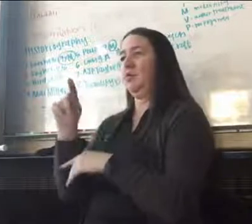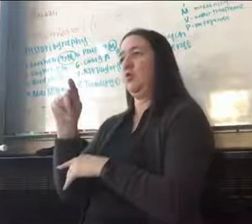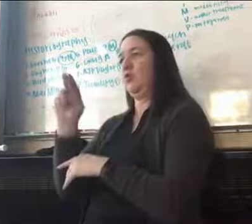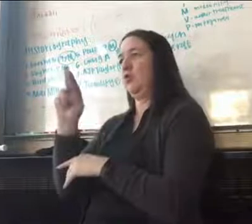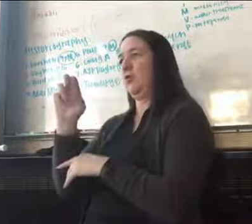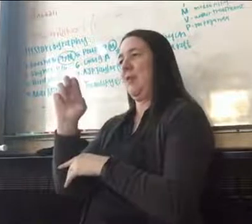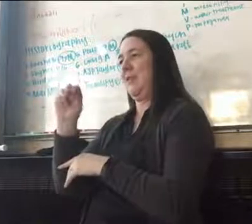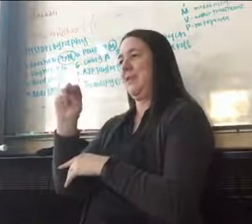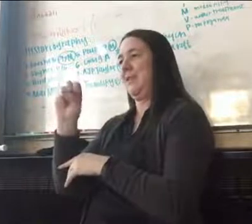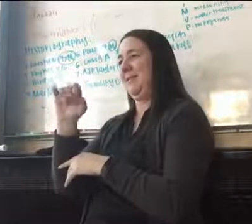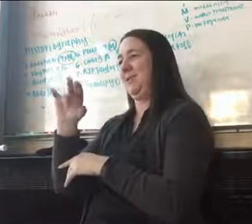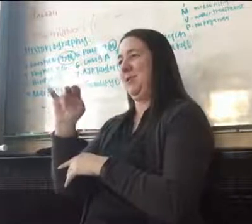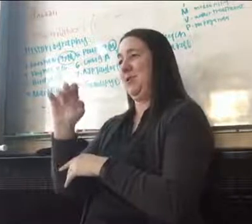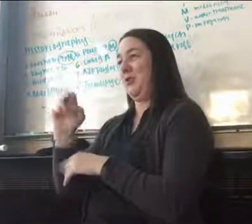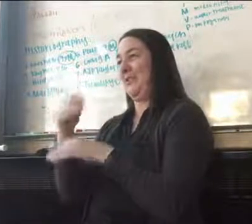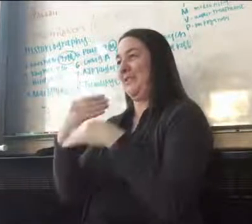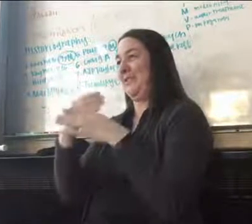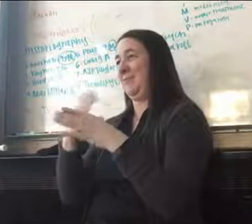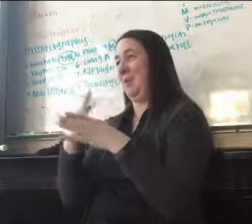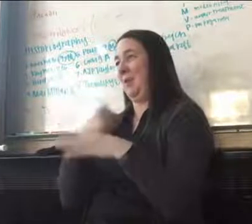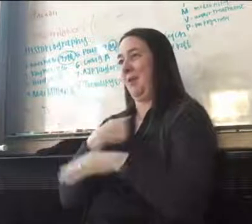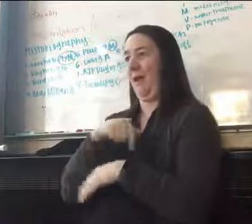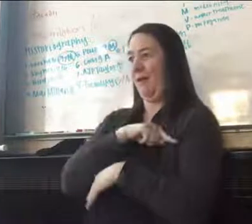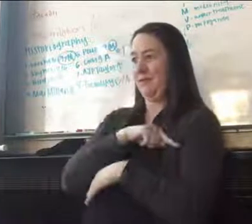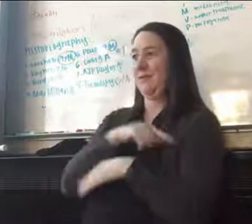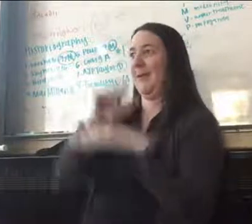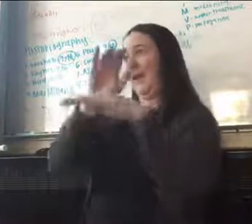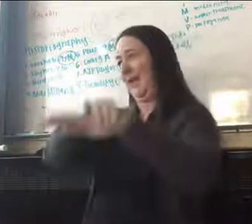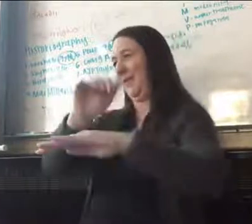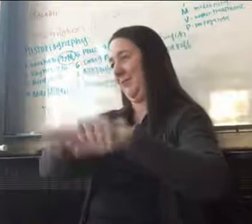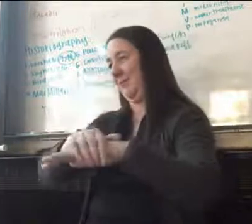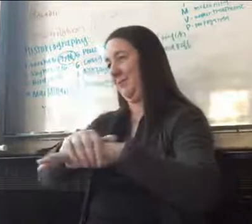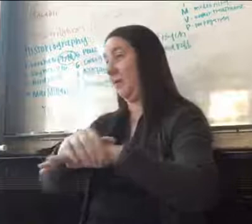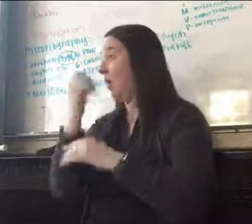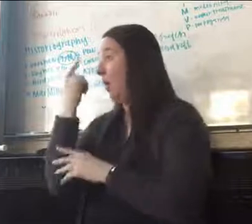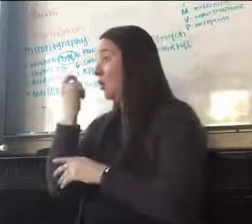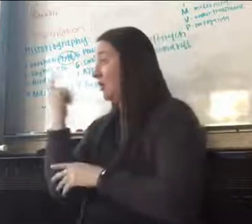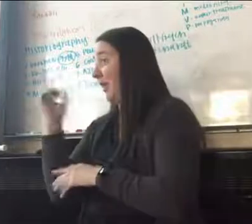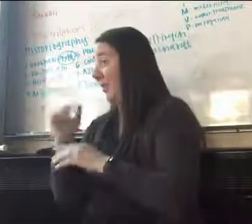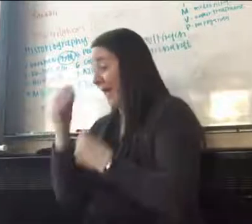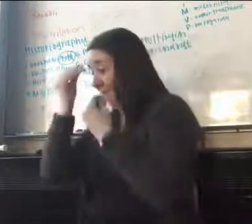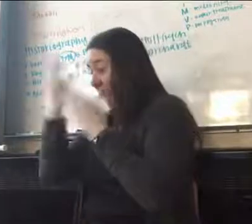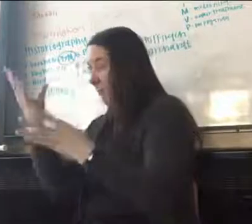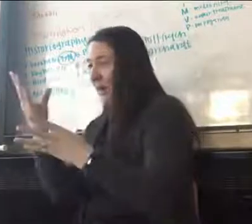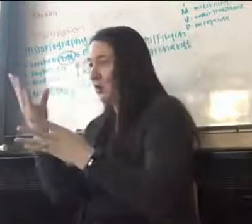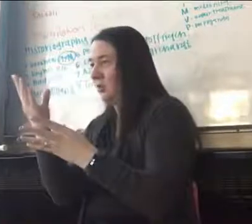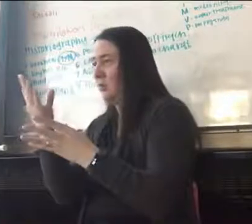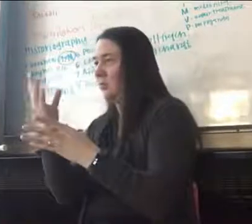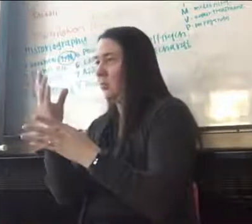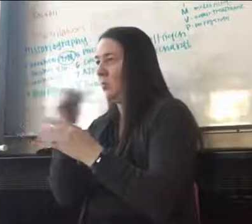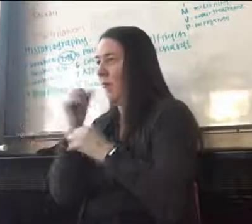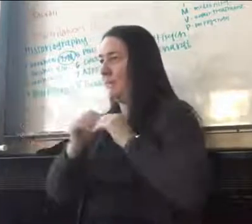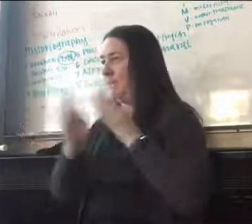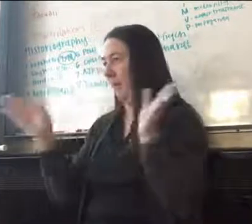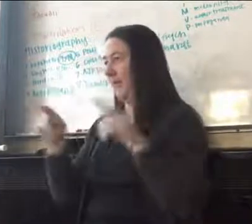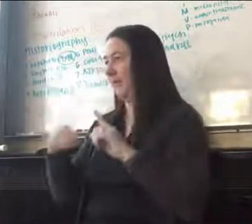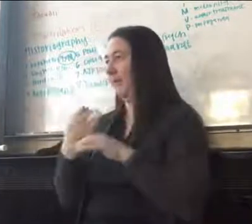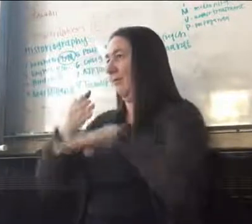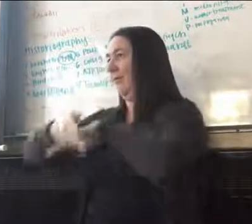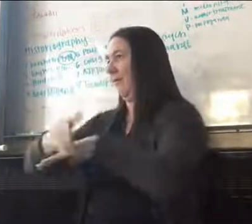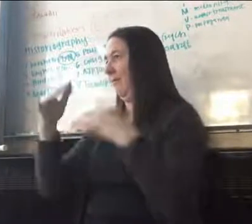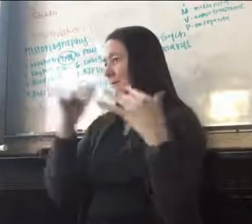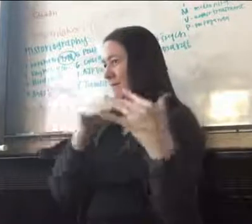England. So this actually, by the way, does not come out until after the war. Germany did know. America knew Germany